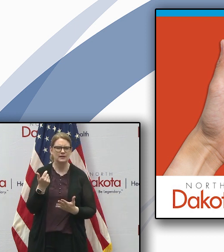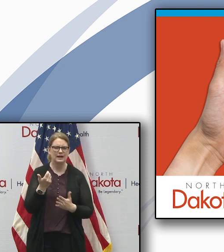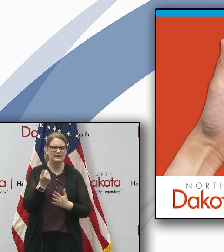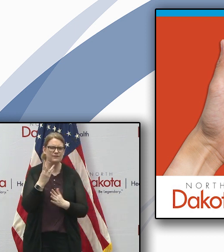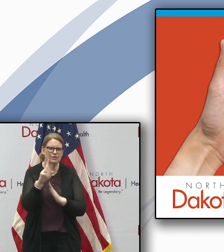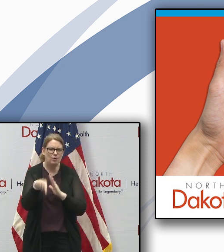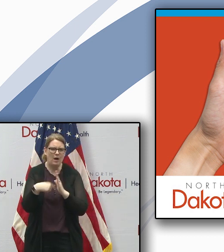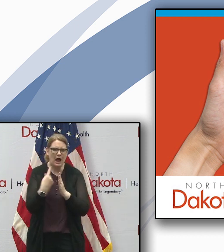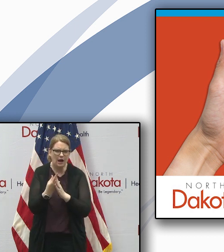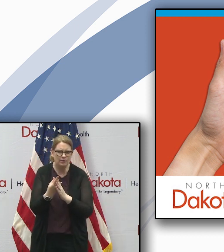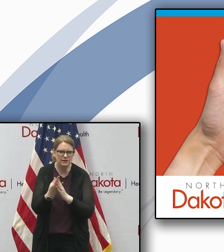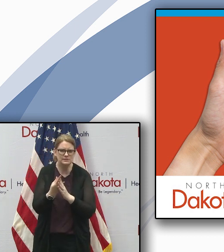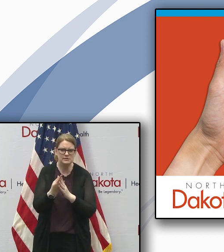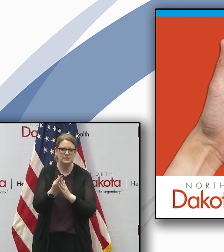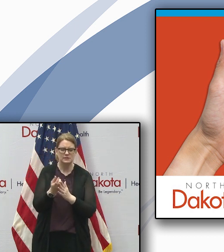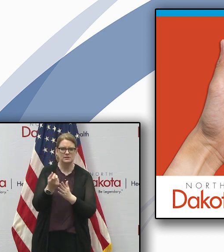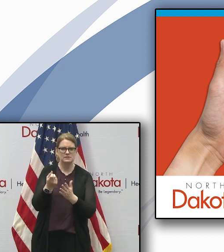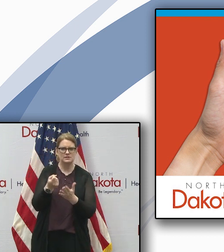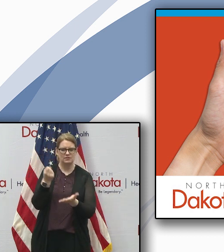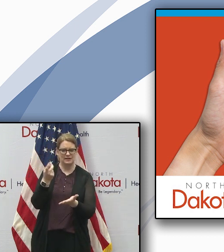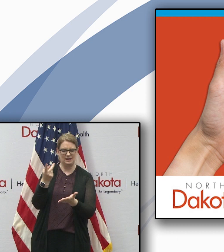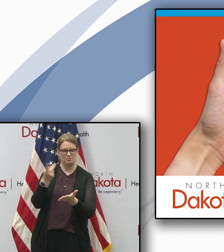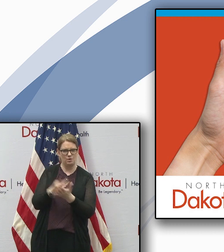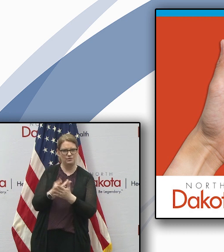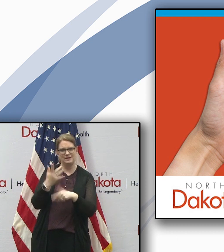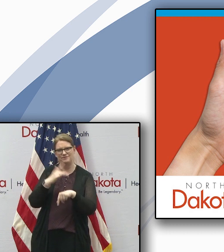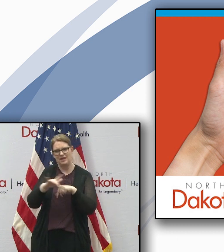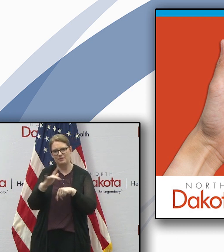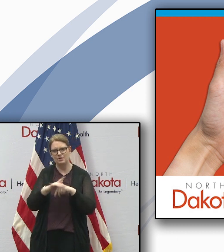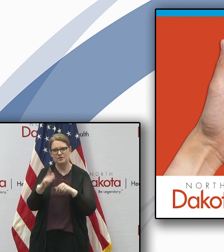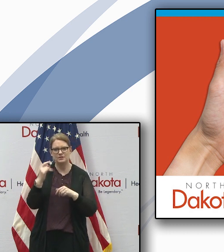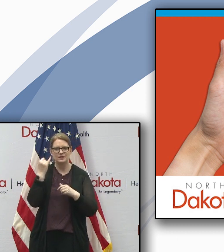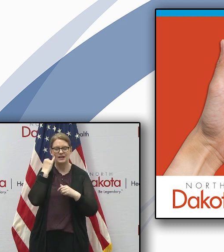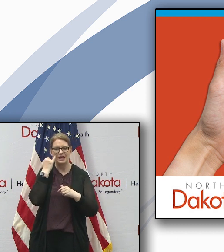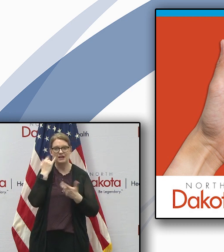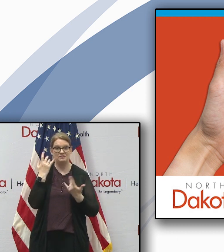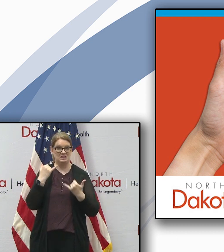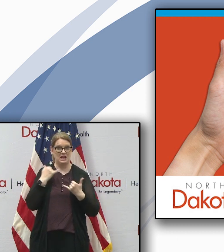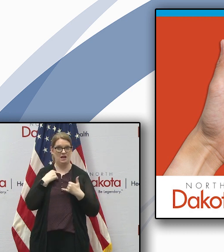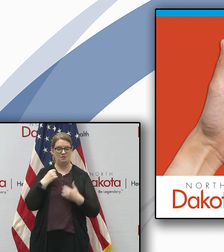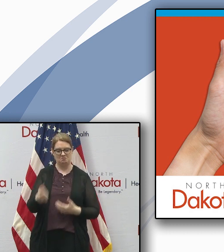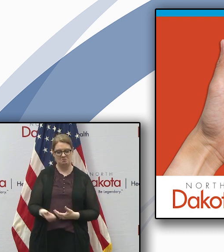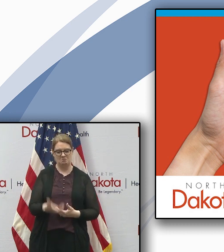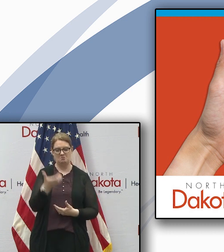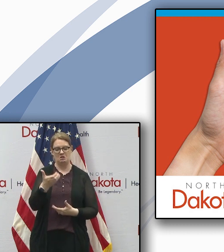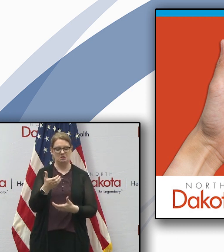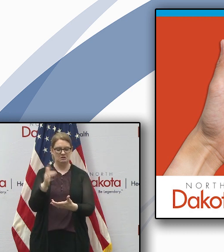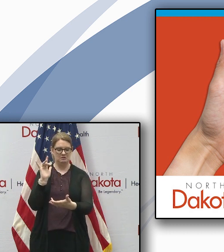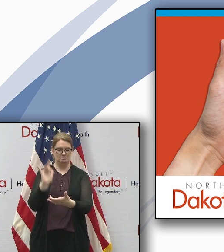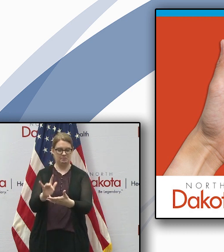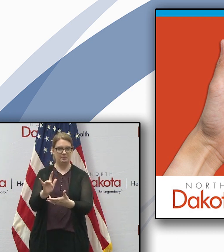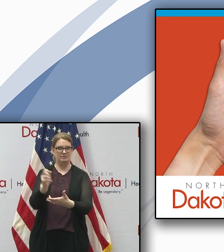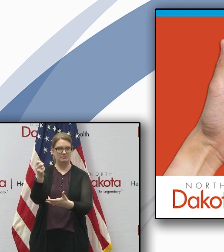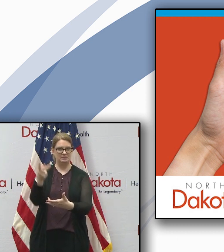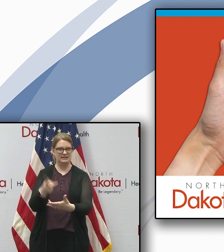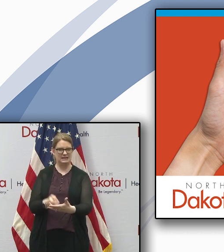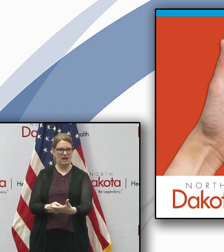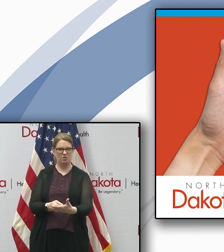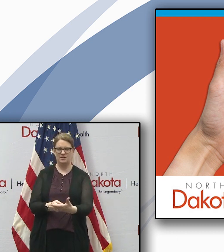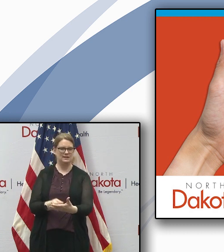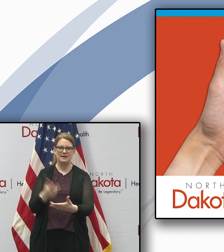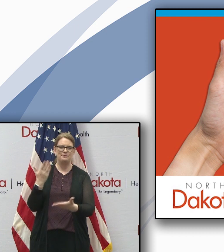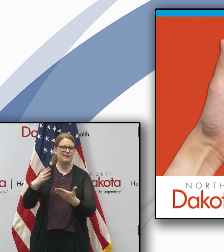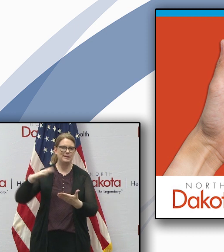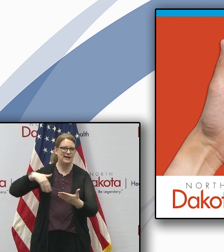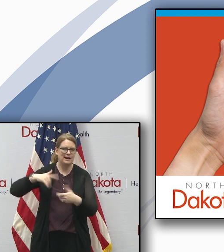the time it's actually approved to when it's available. So if you're thinking of pulling up your mobile device right now and trying to download it, it may not